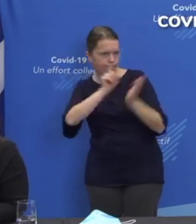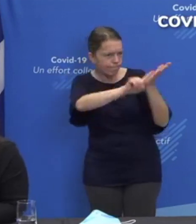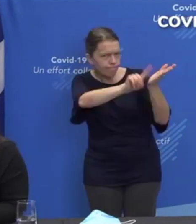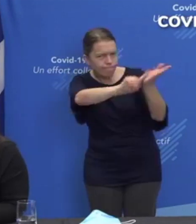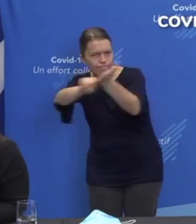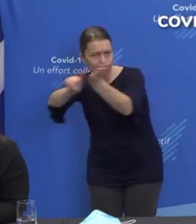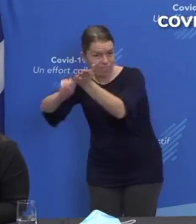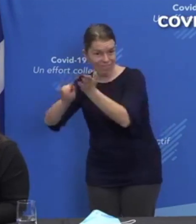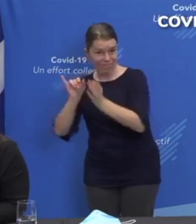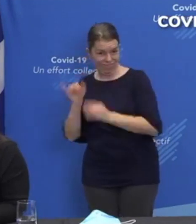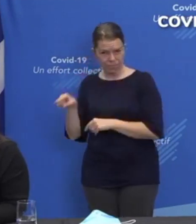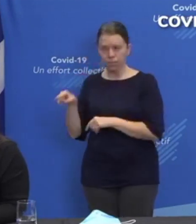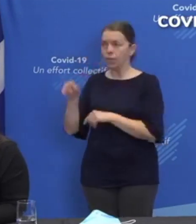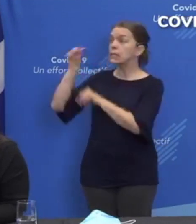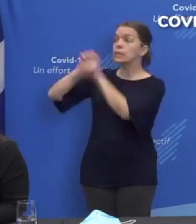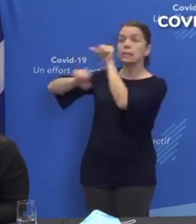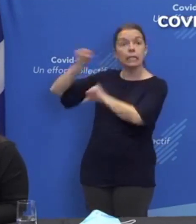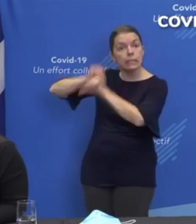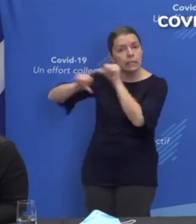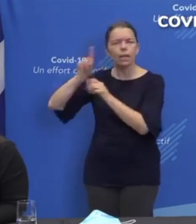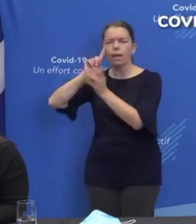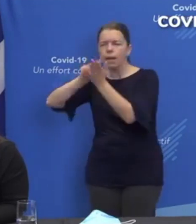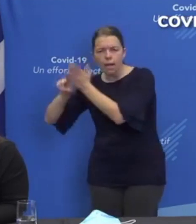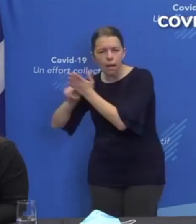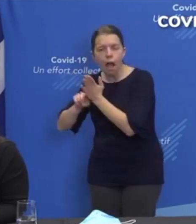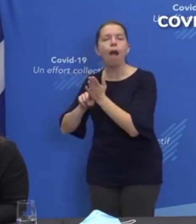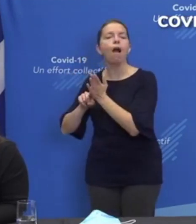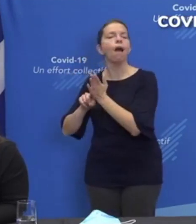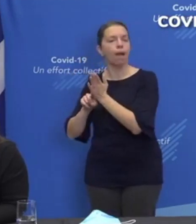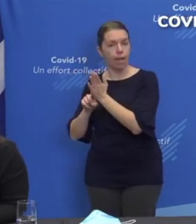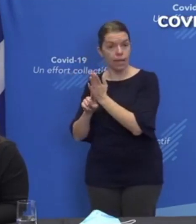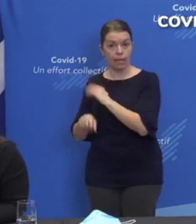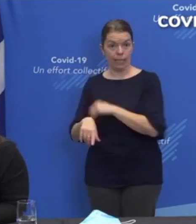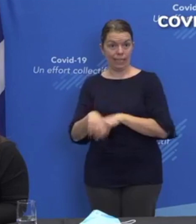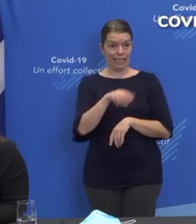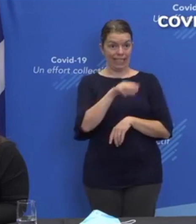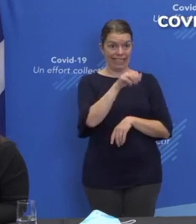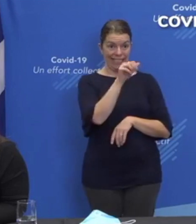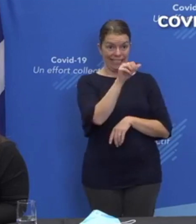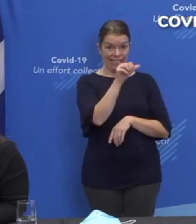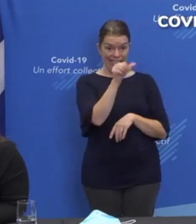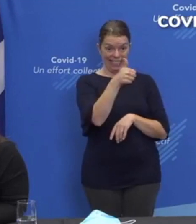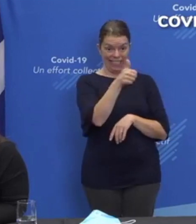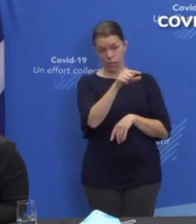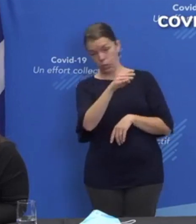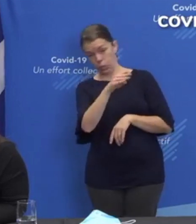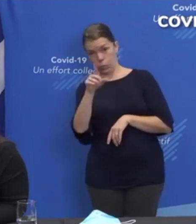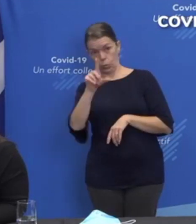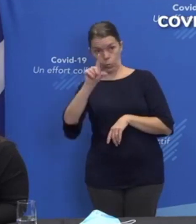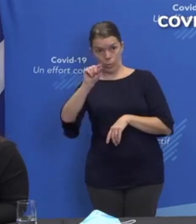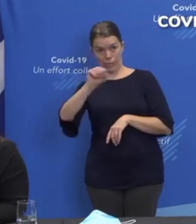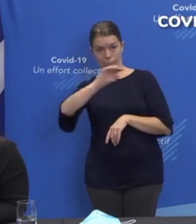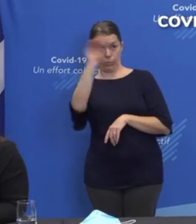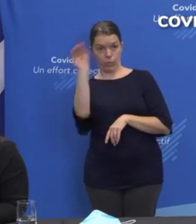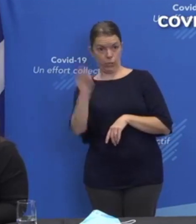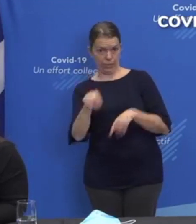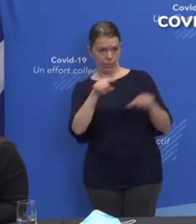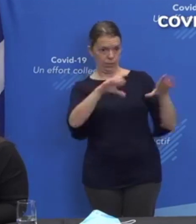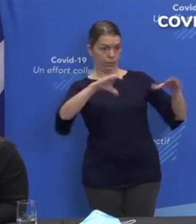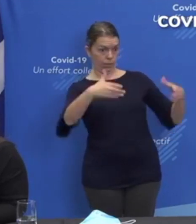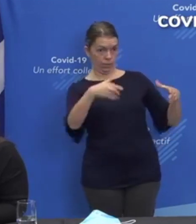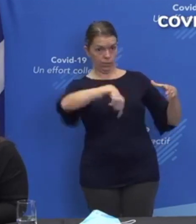to 20% of cases are responsible of more than 80% of the transmission of the virus. And